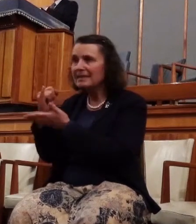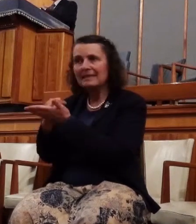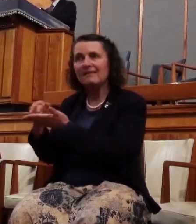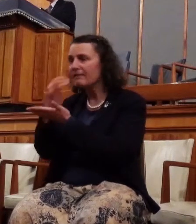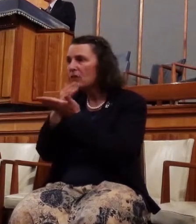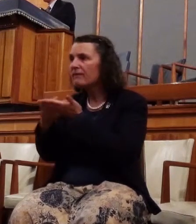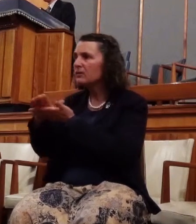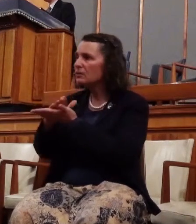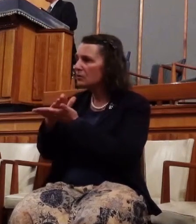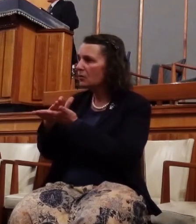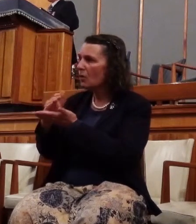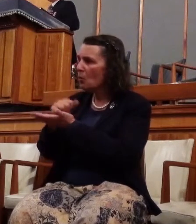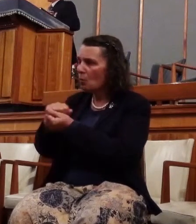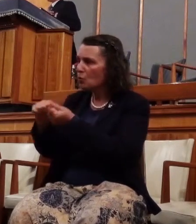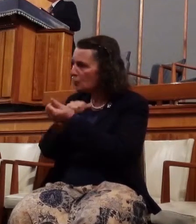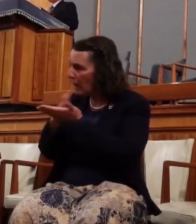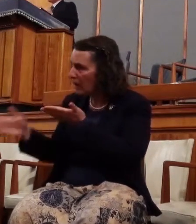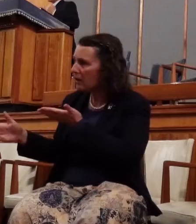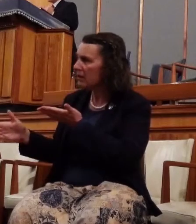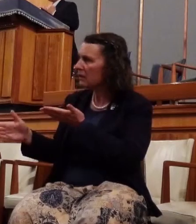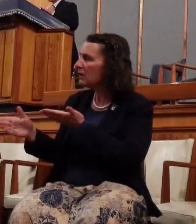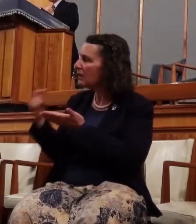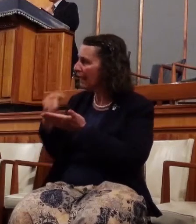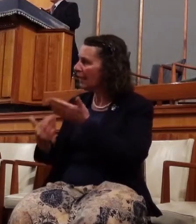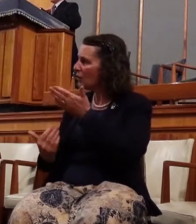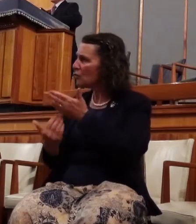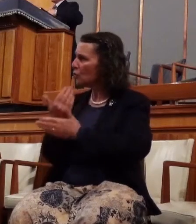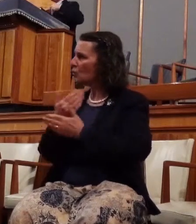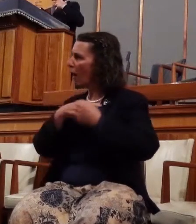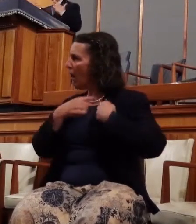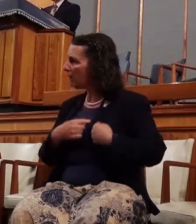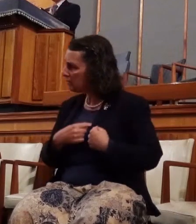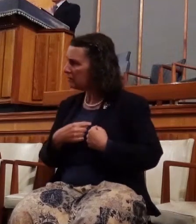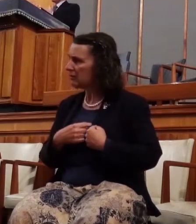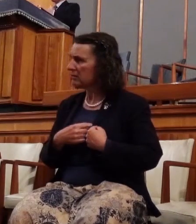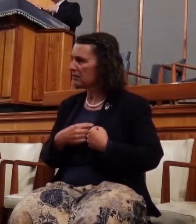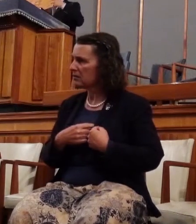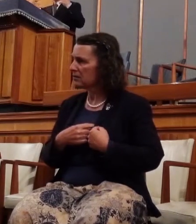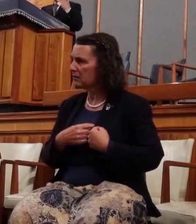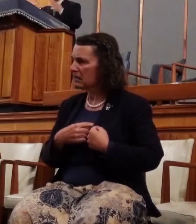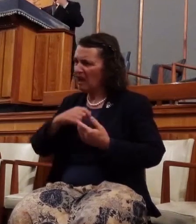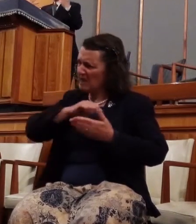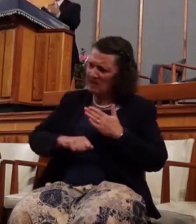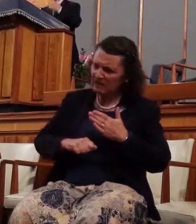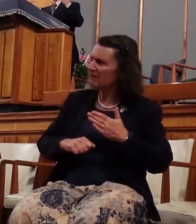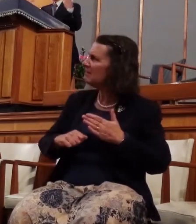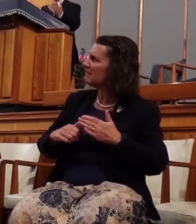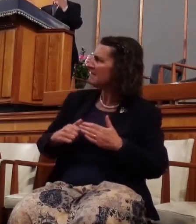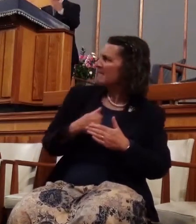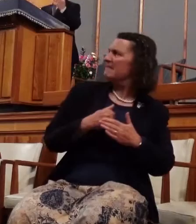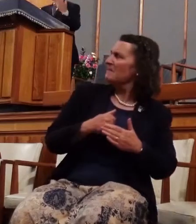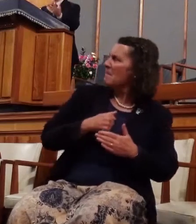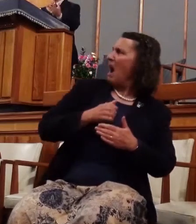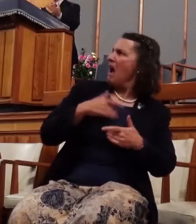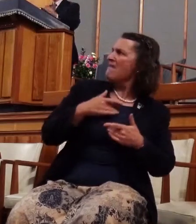we can have a new nature, our heart which is hard heart, and just living for ourselves, the me, myself, I,